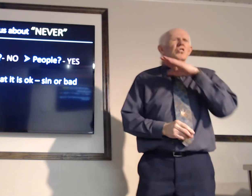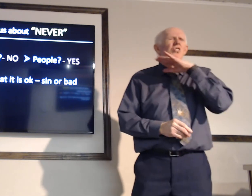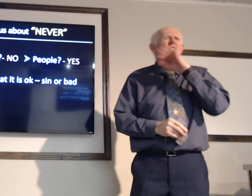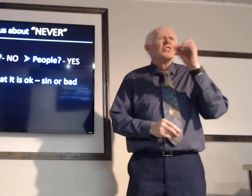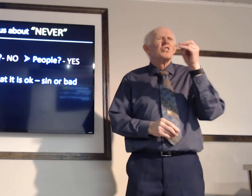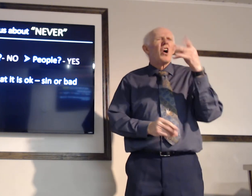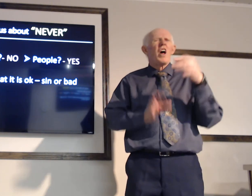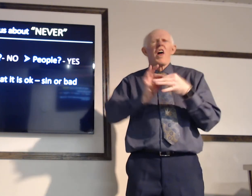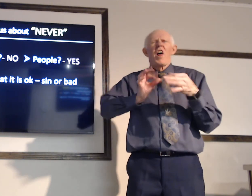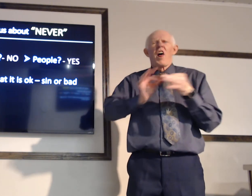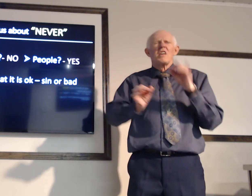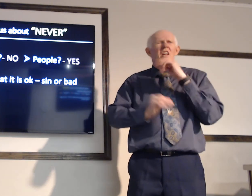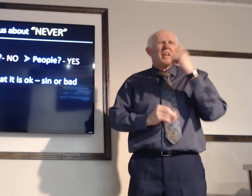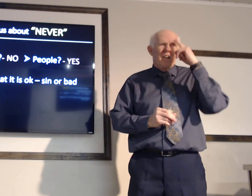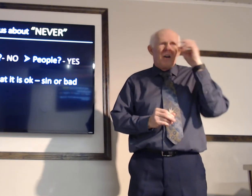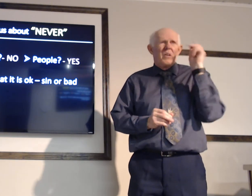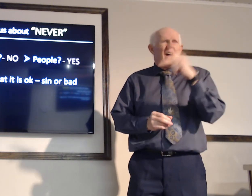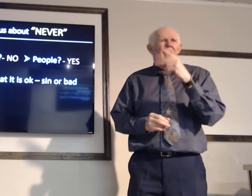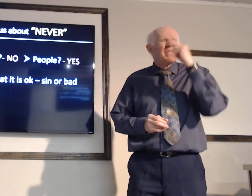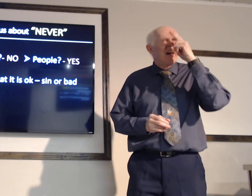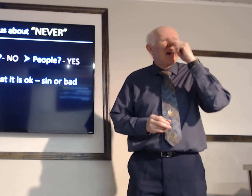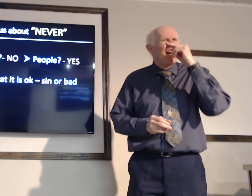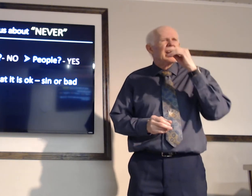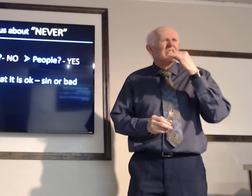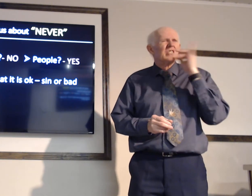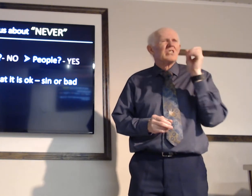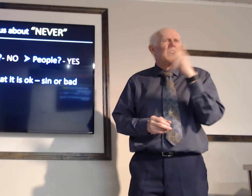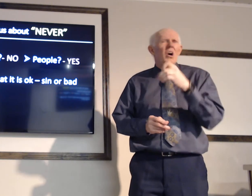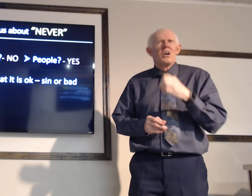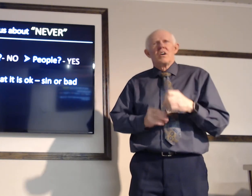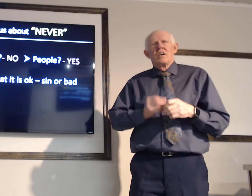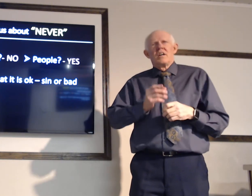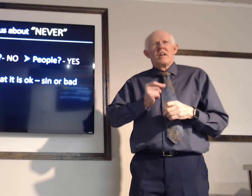Some tell dirty jokes and they think that's okay. They think it's funny.